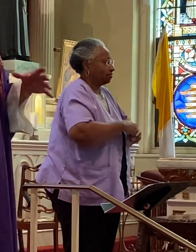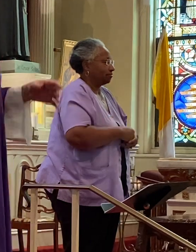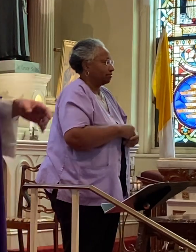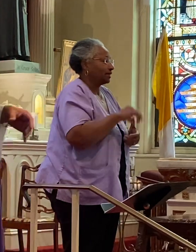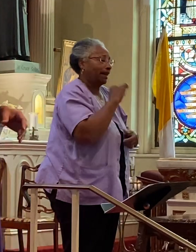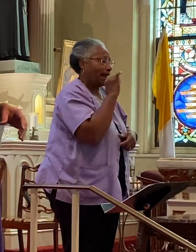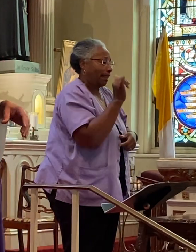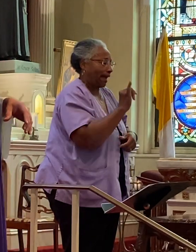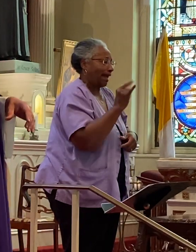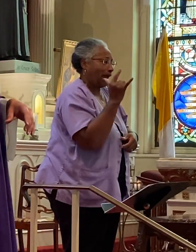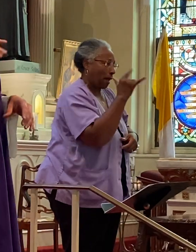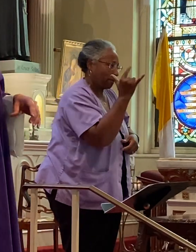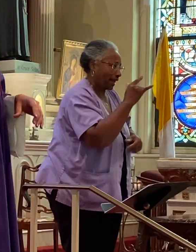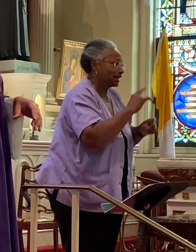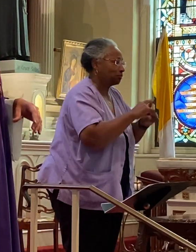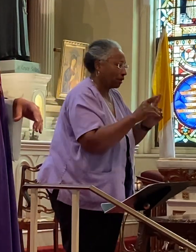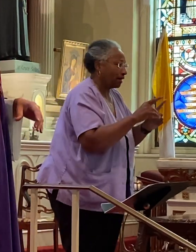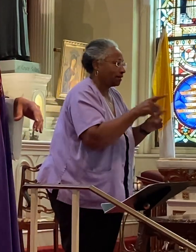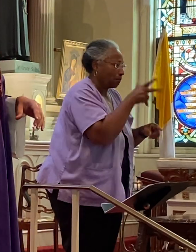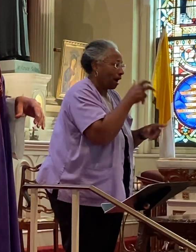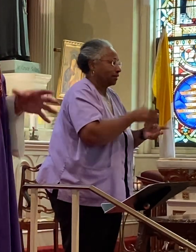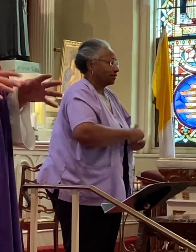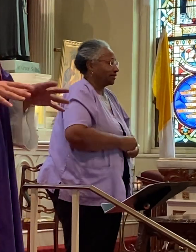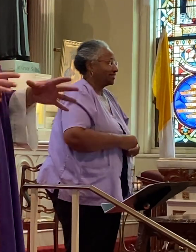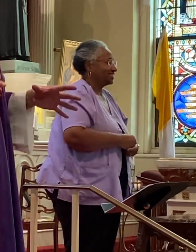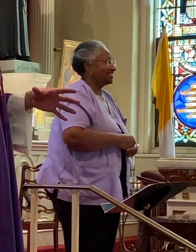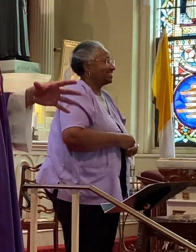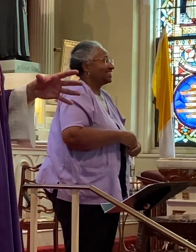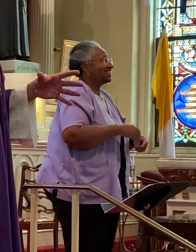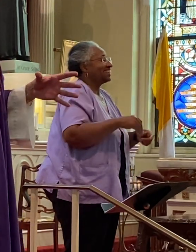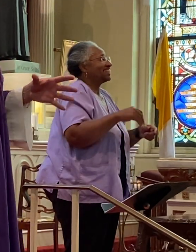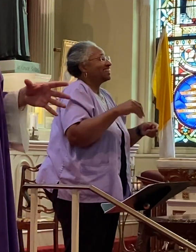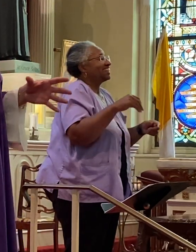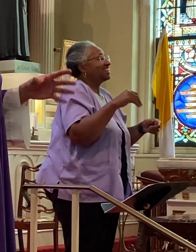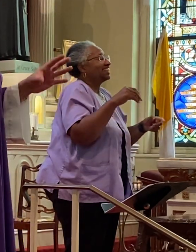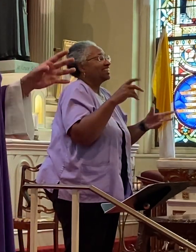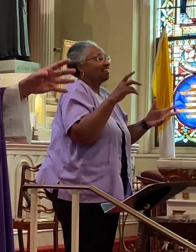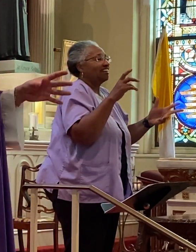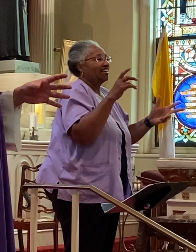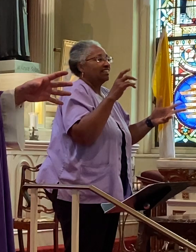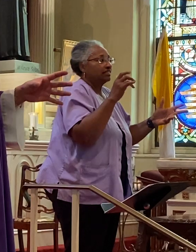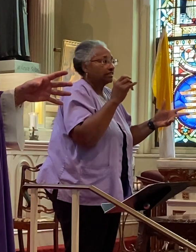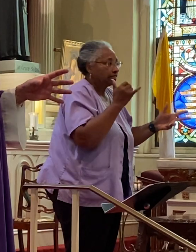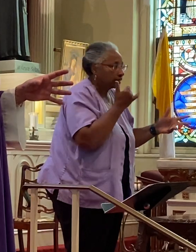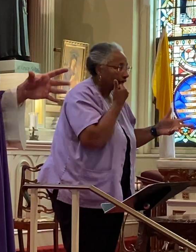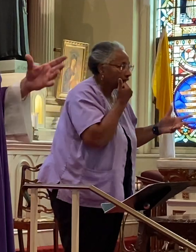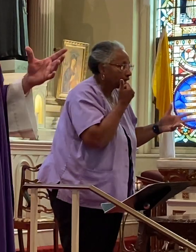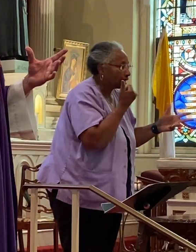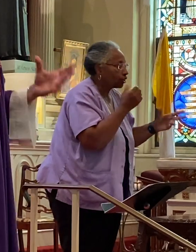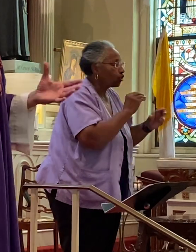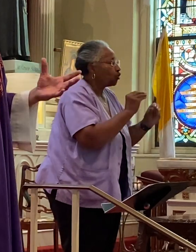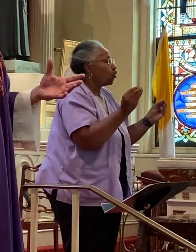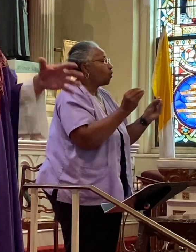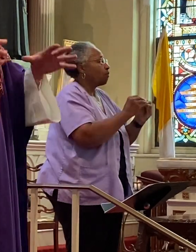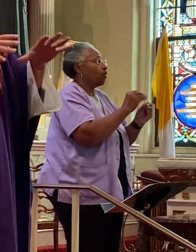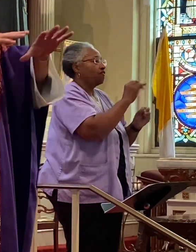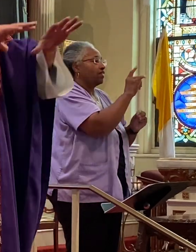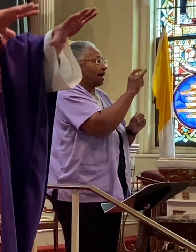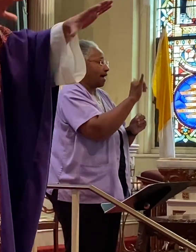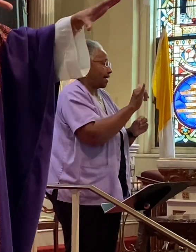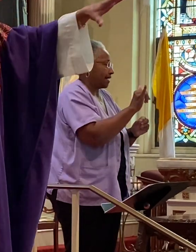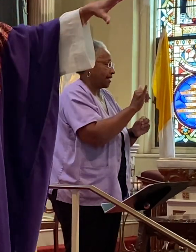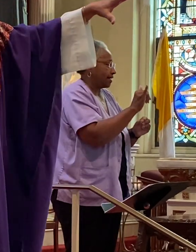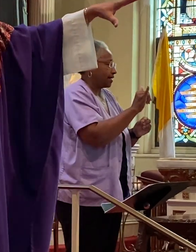We got rid of the flies, so they were gone, and you could eat in peace with no flies around you. Thankfully, because